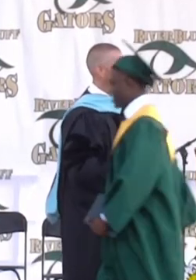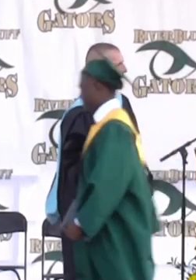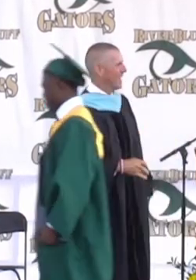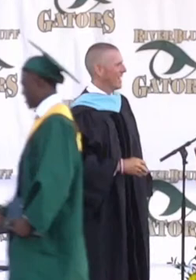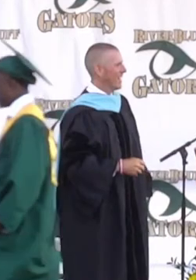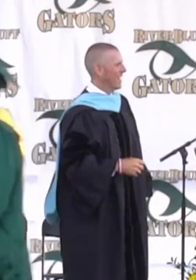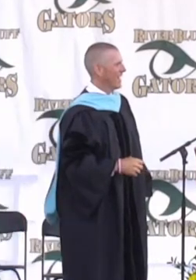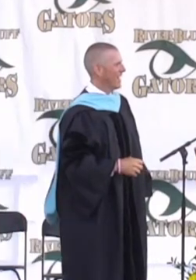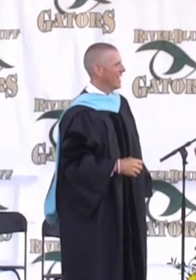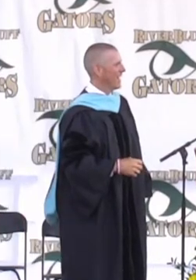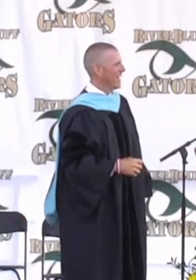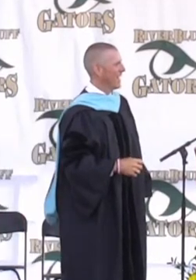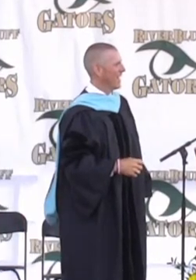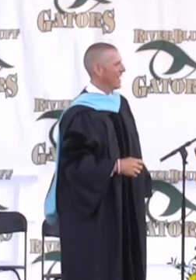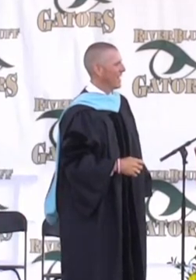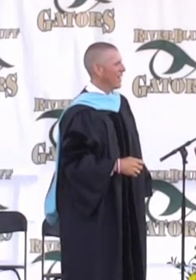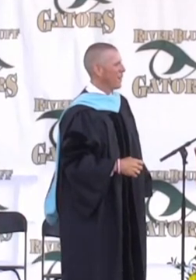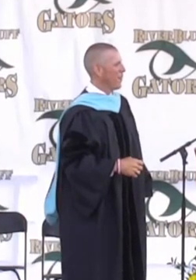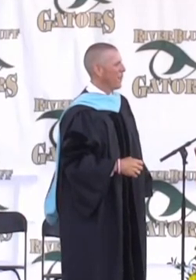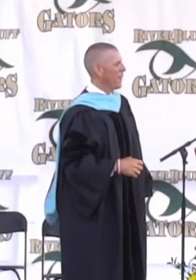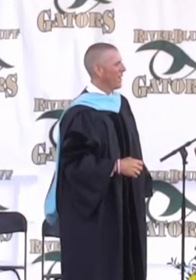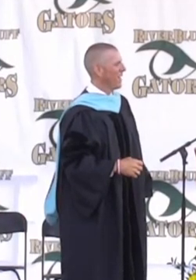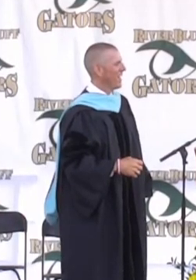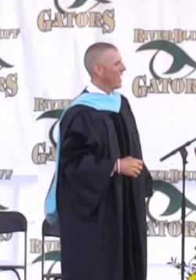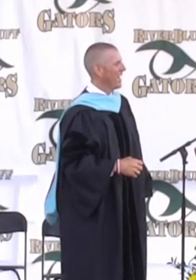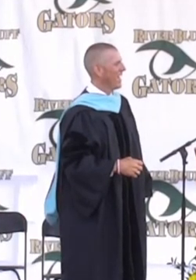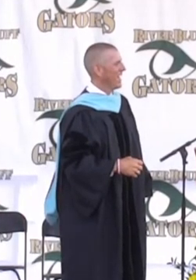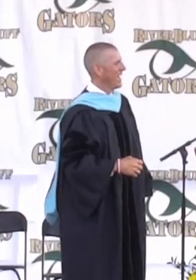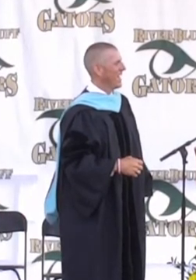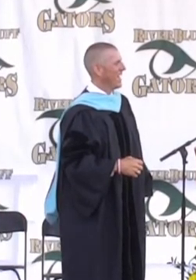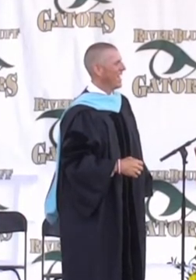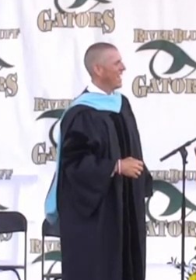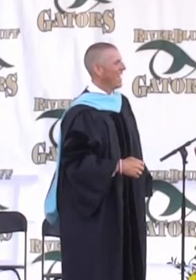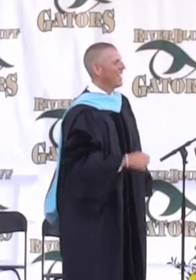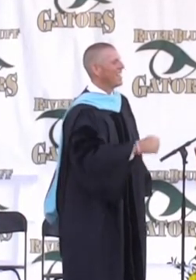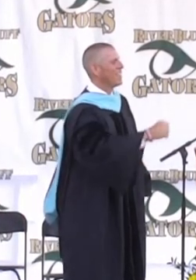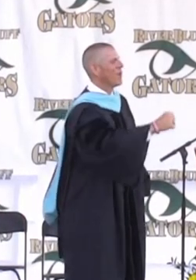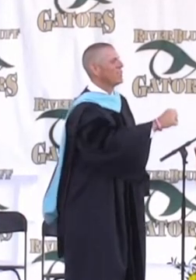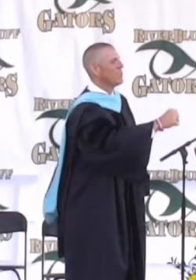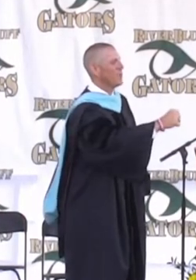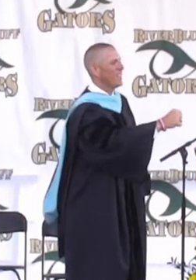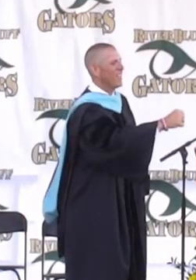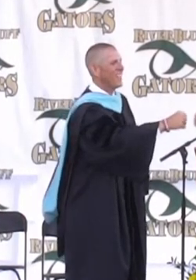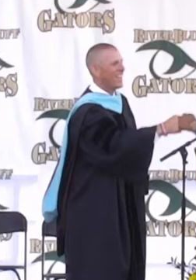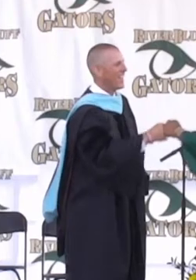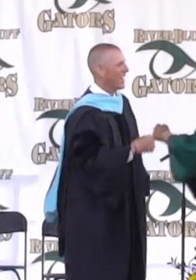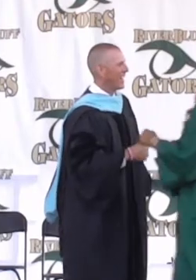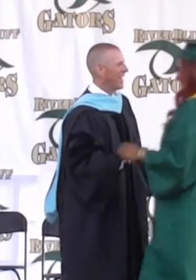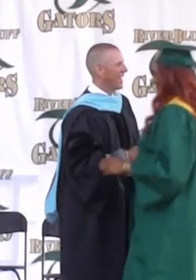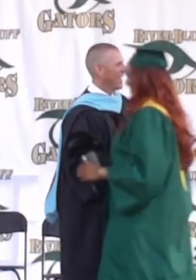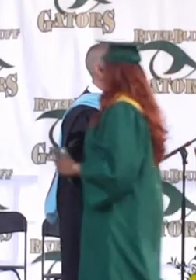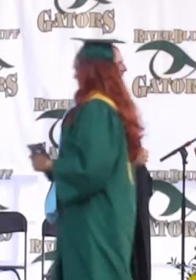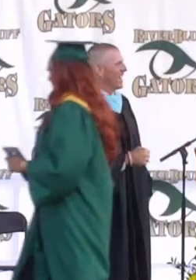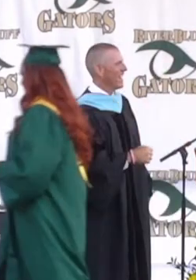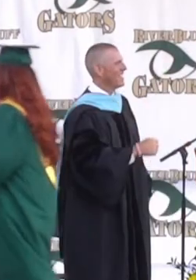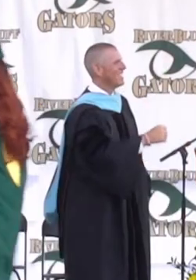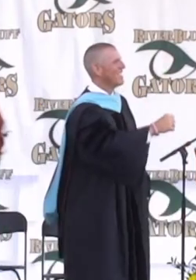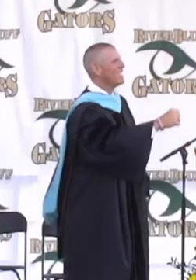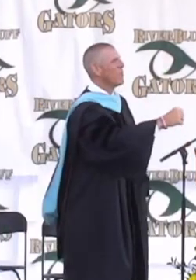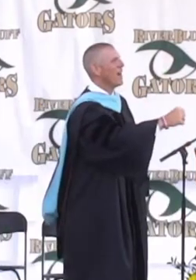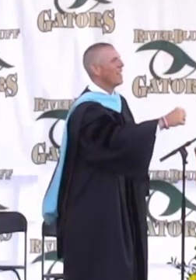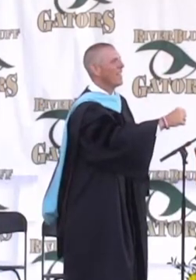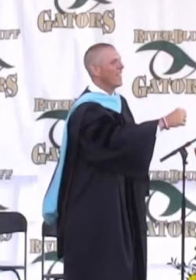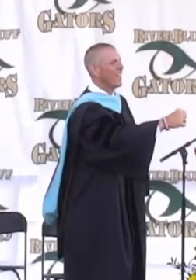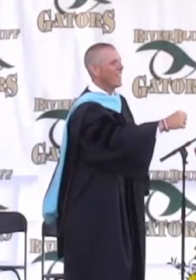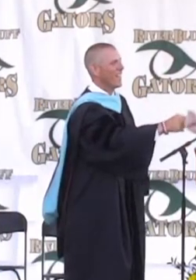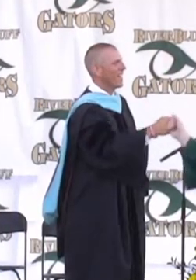Mrs. Eason's crew, Keandra Nalasia Deshay Anderson. Holly Reagan Burnt, honor